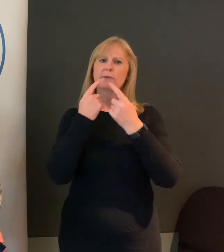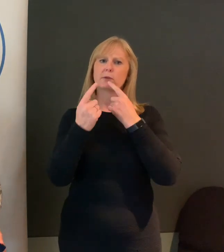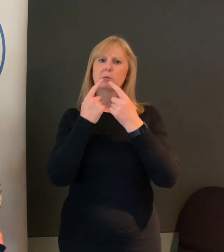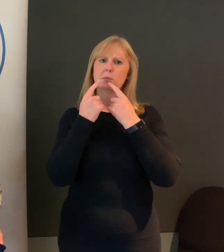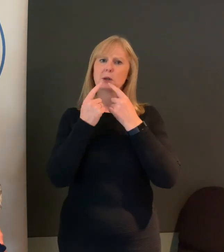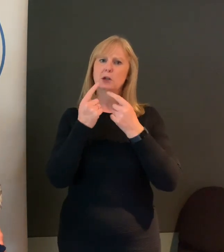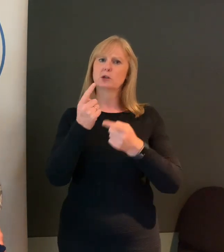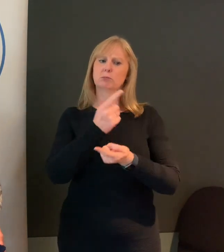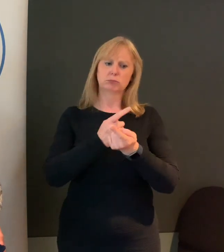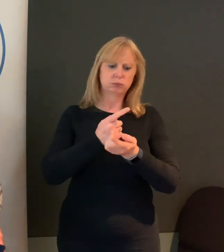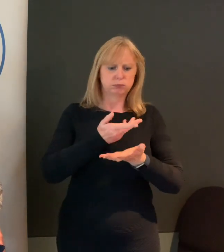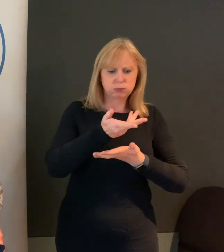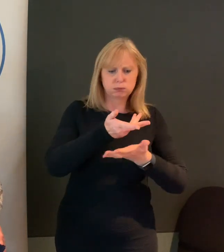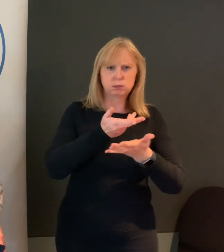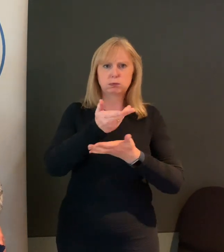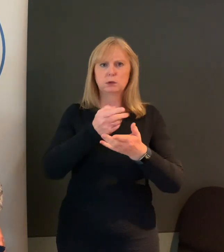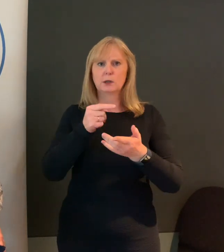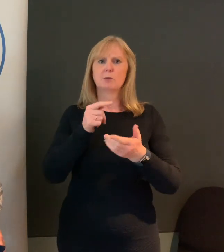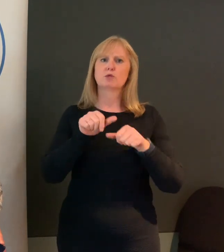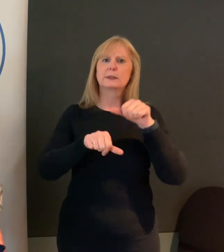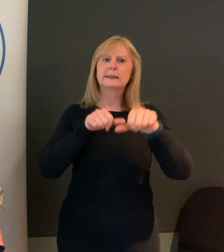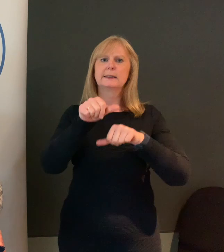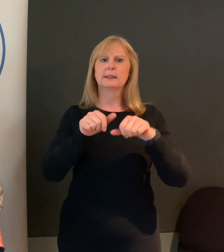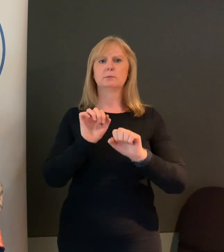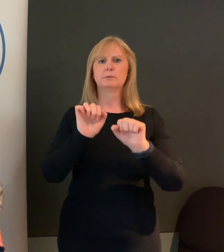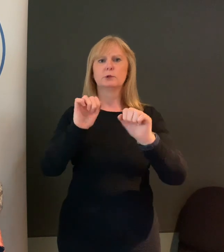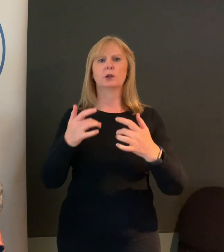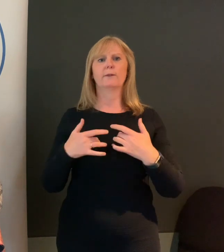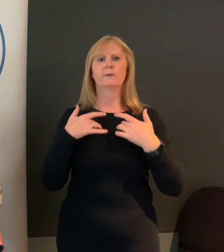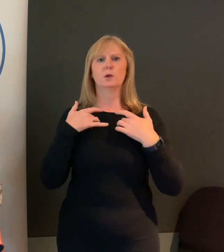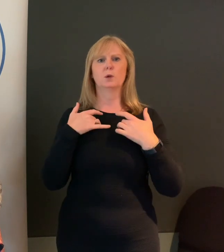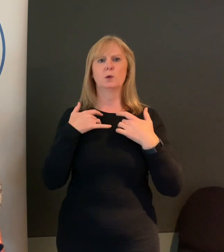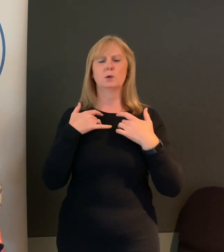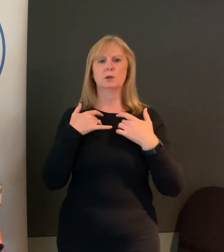the consultation process and share your views at